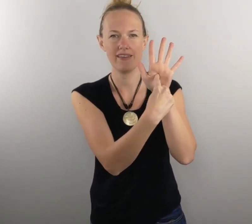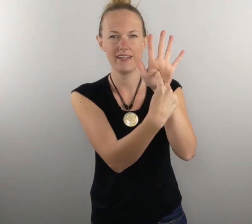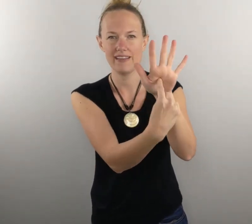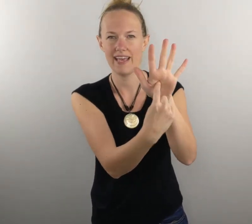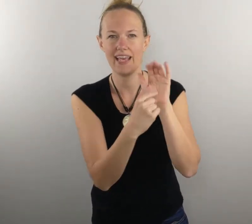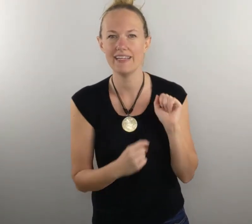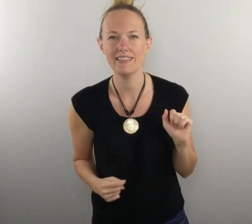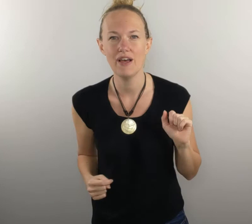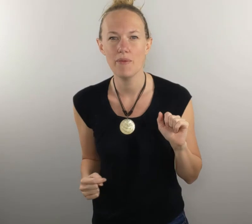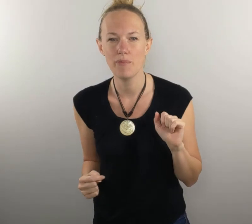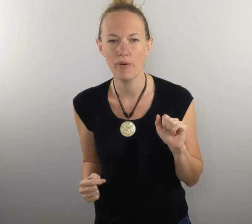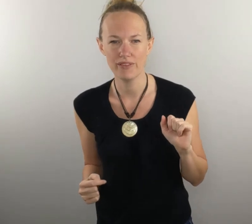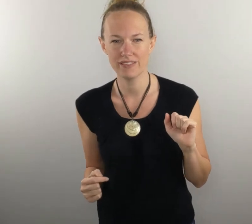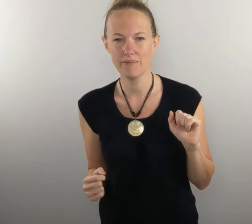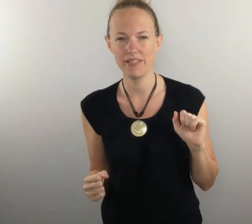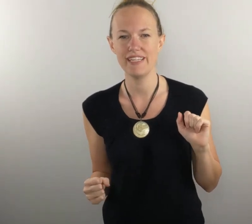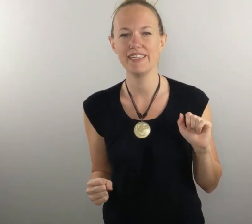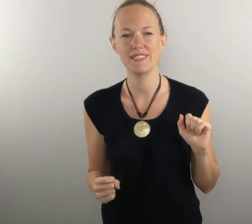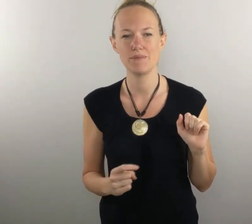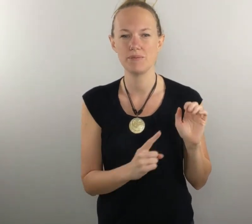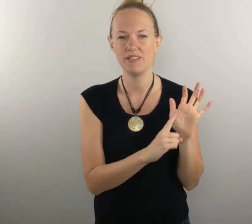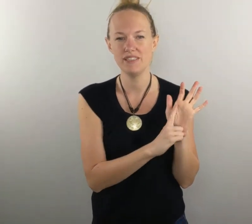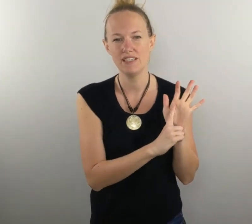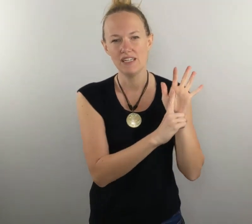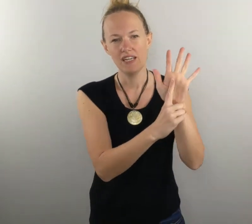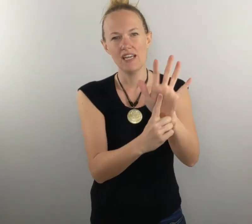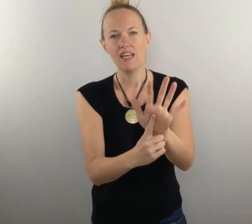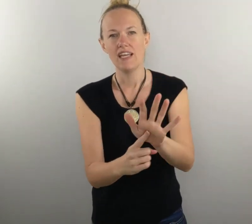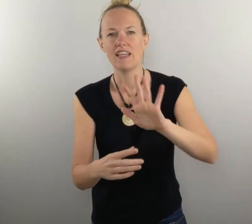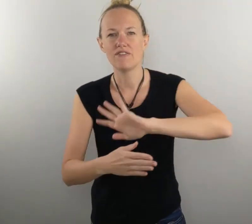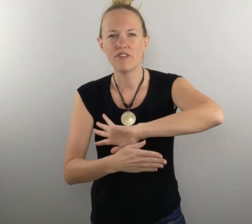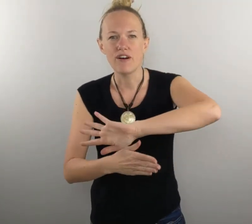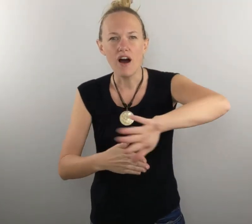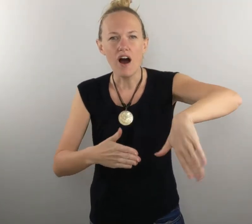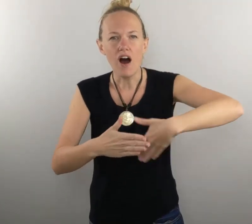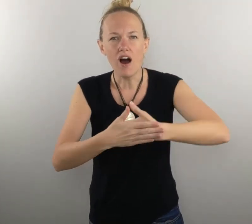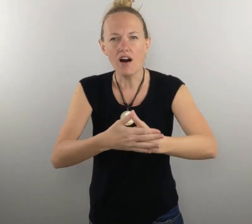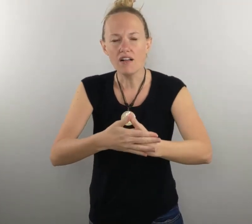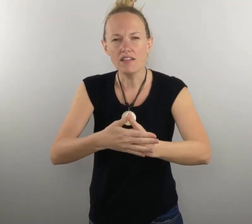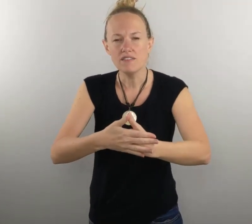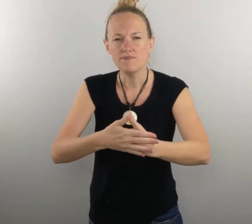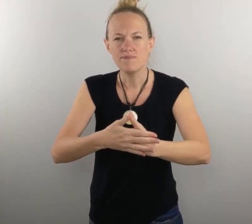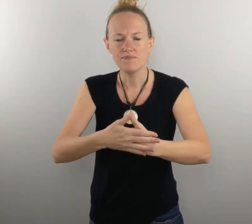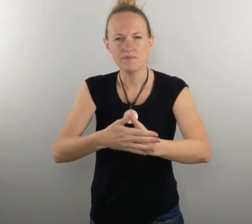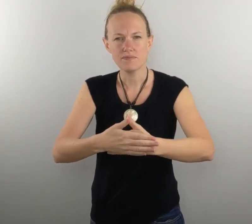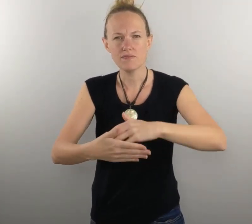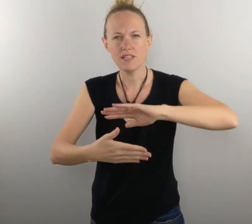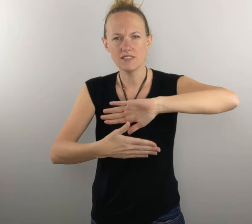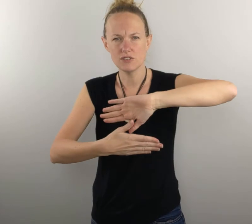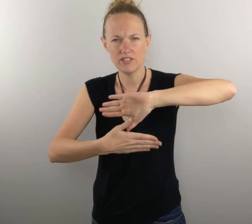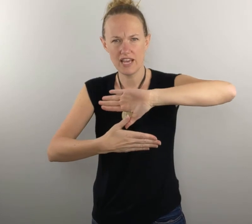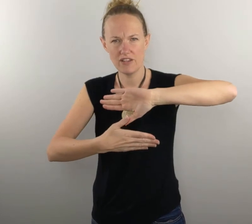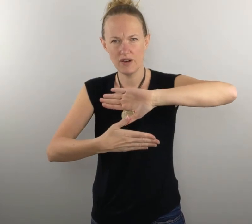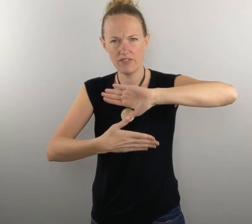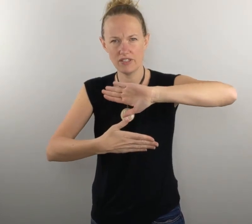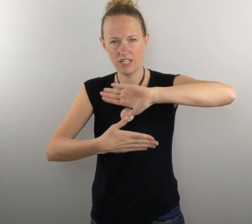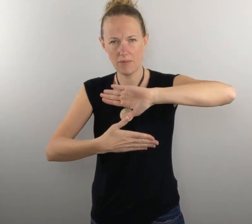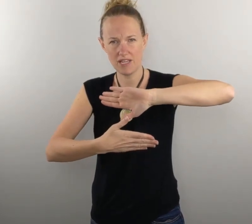into the hand. Both is completely acceptable. And then for all, so for that you have your dominant